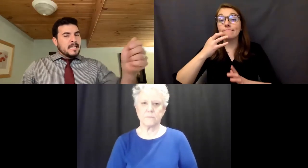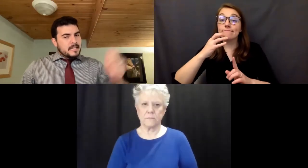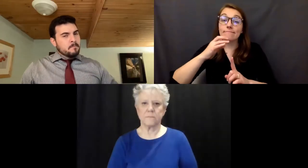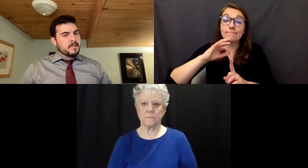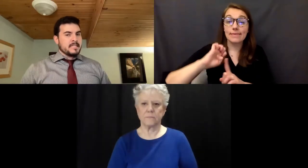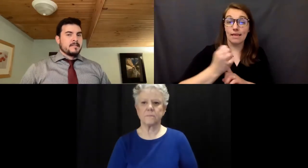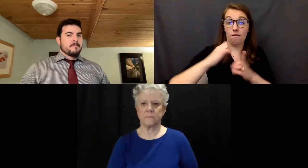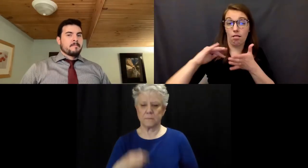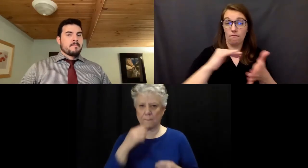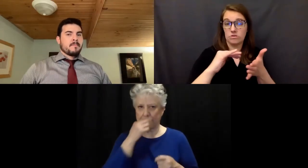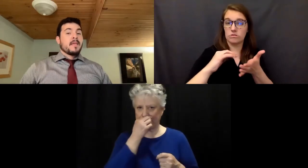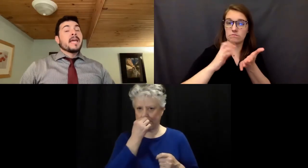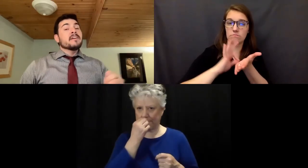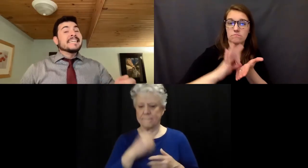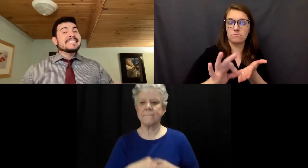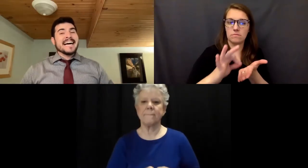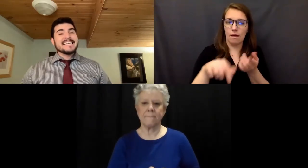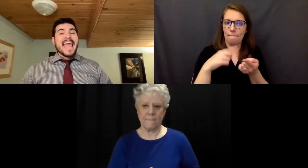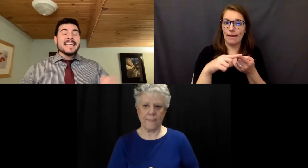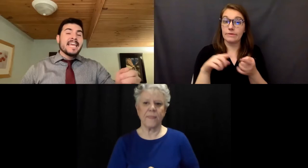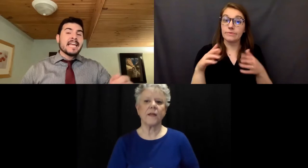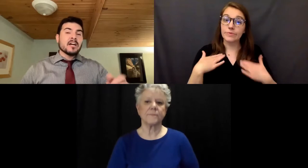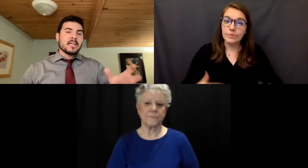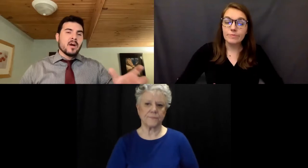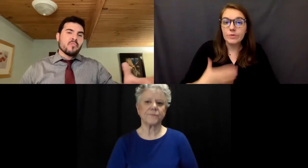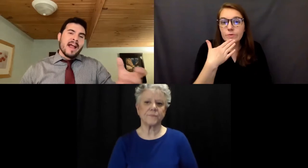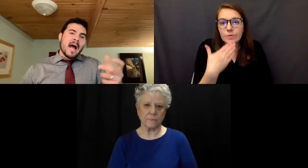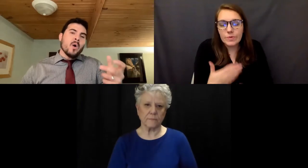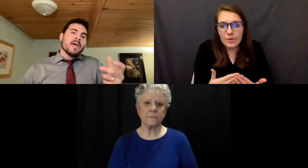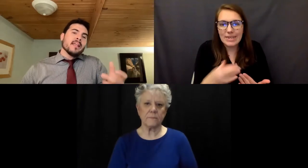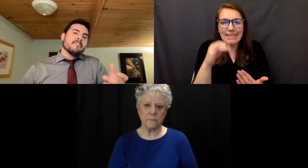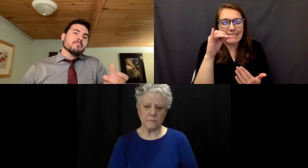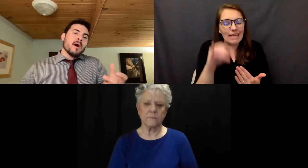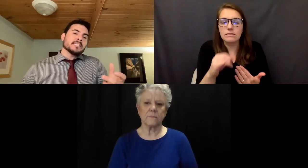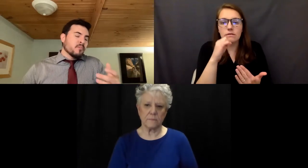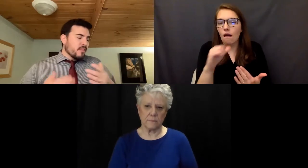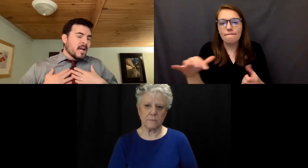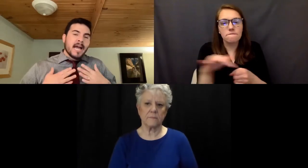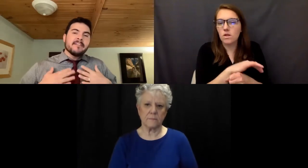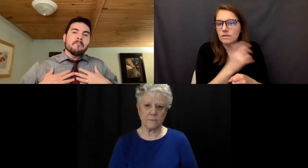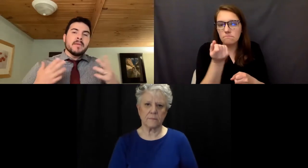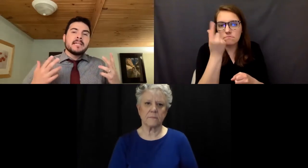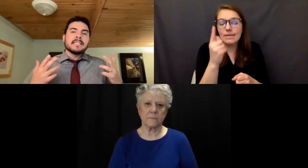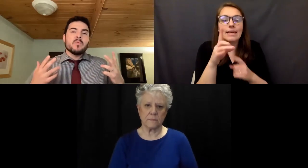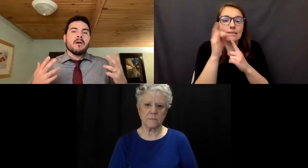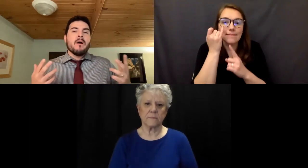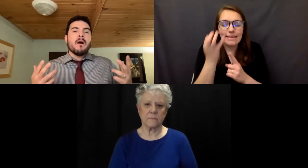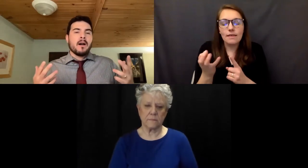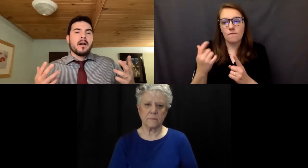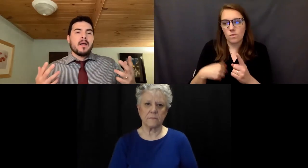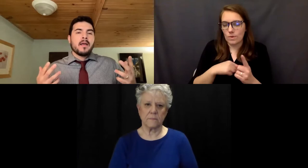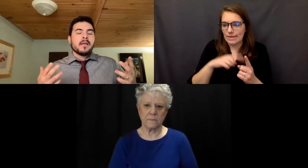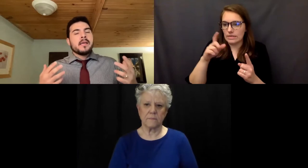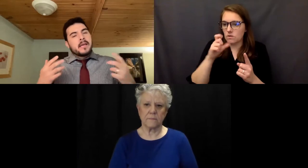is incomplete if it does not and cannot account for how that life is possible for the kind of beings that we